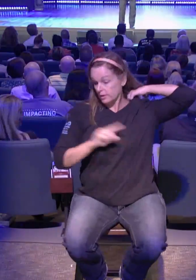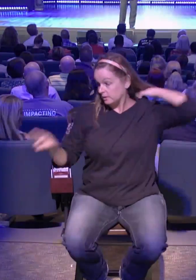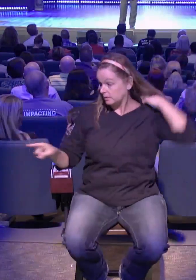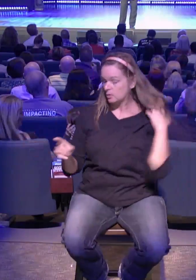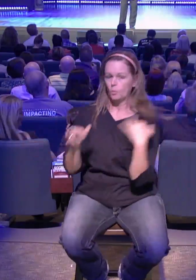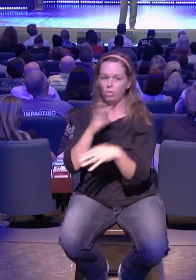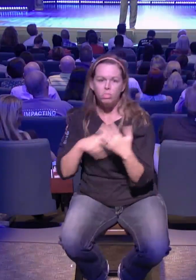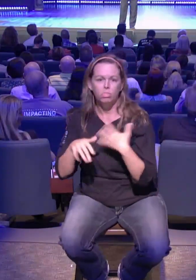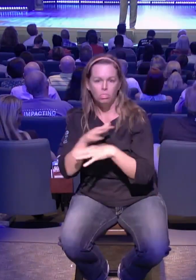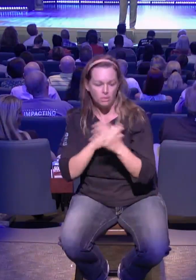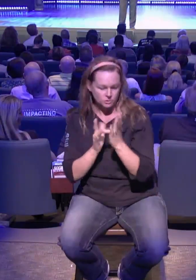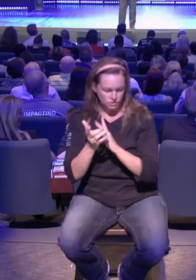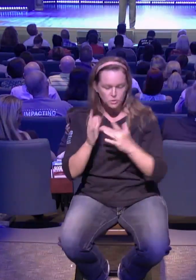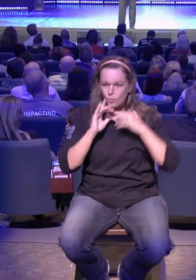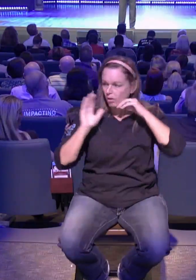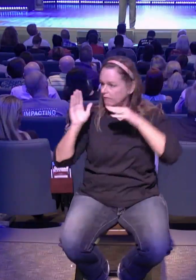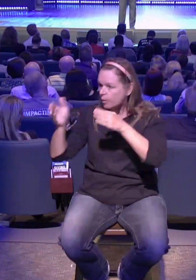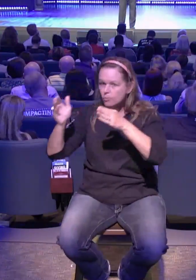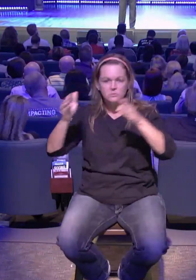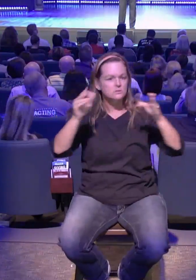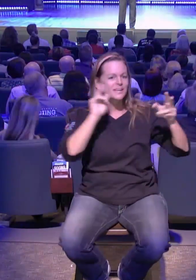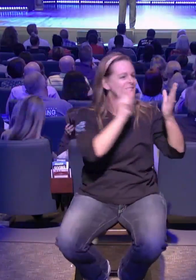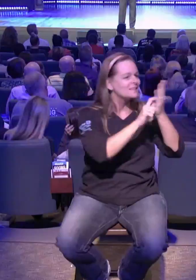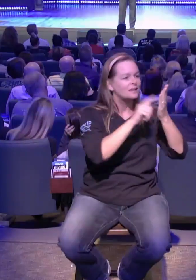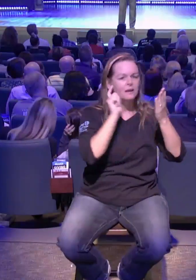more we will focus on others.